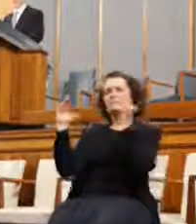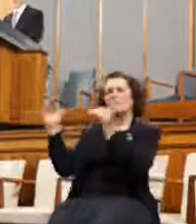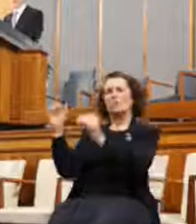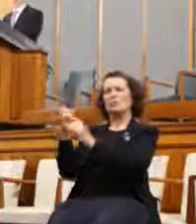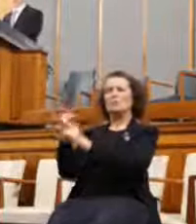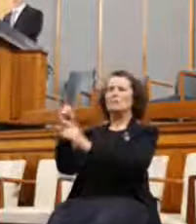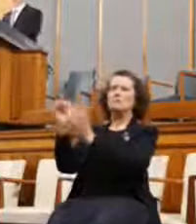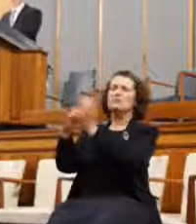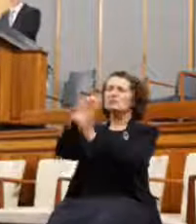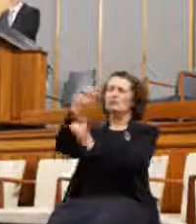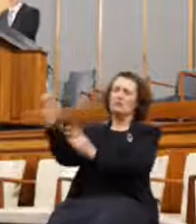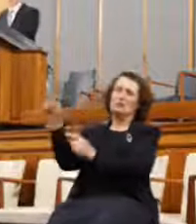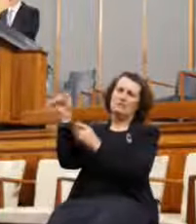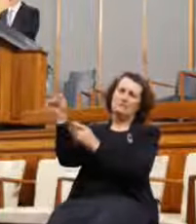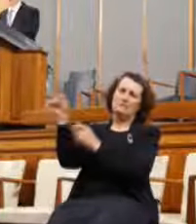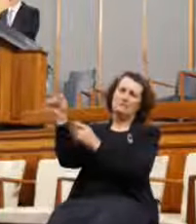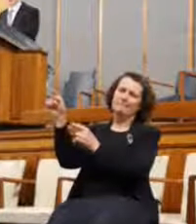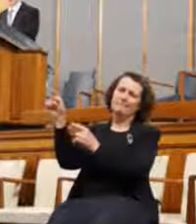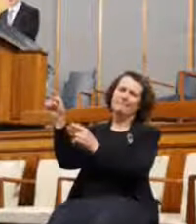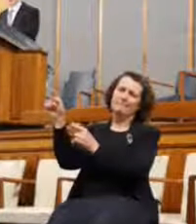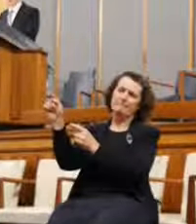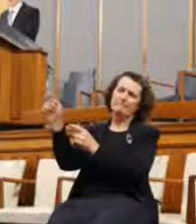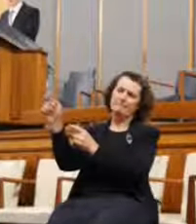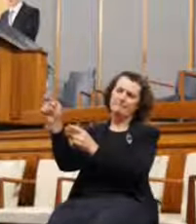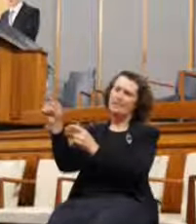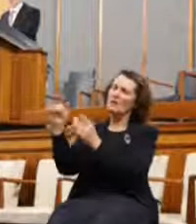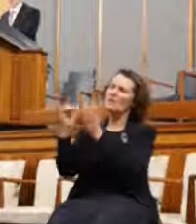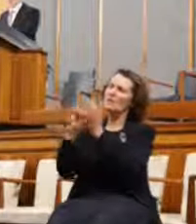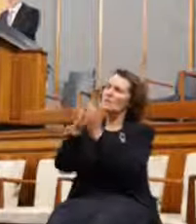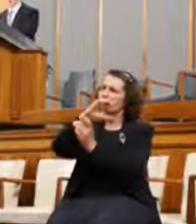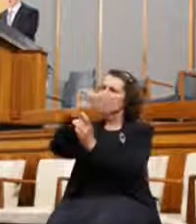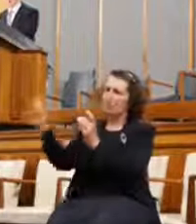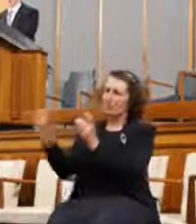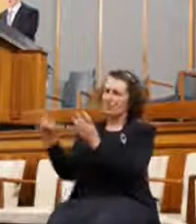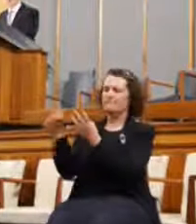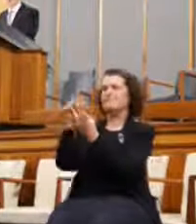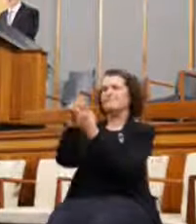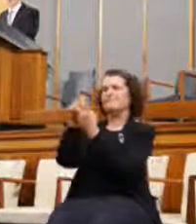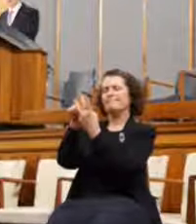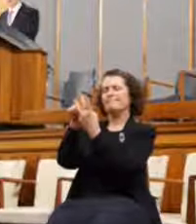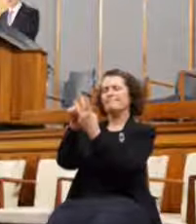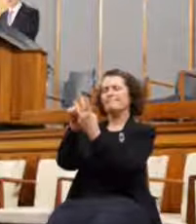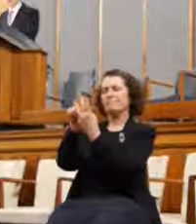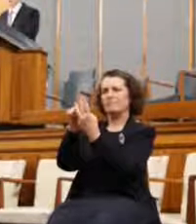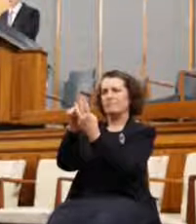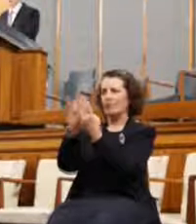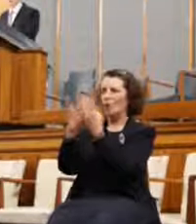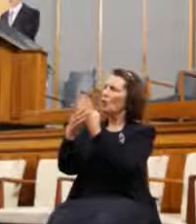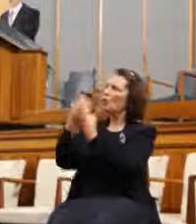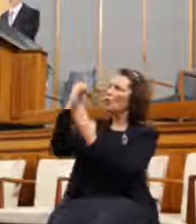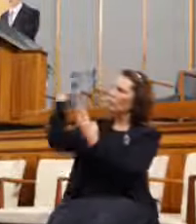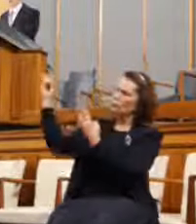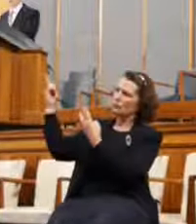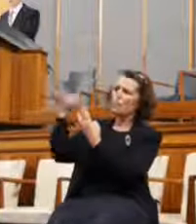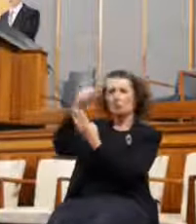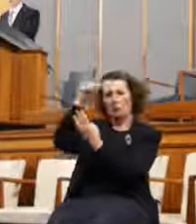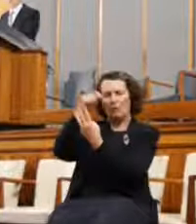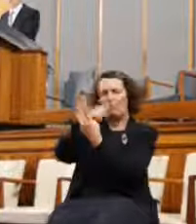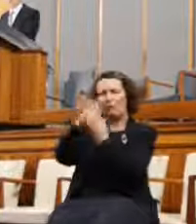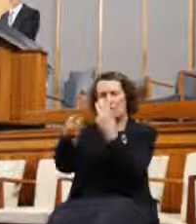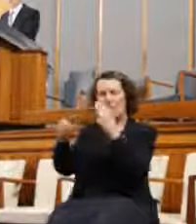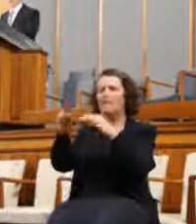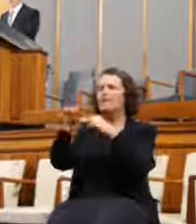thing that Christ, who is God, equal with the Father, three persons in one Godhead, the